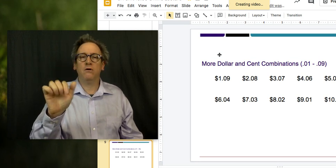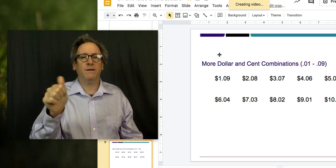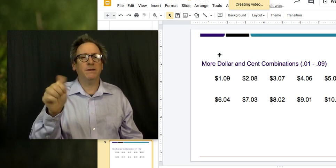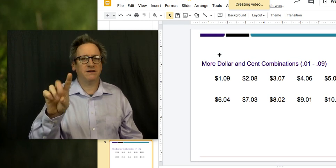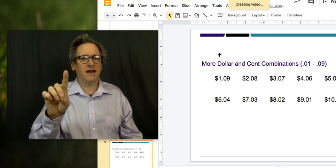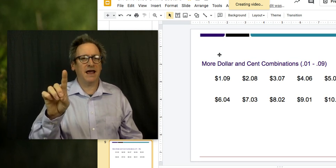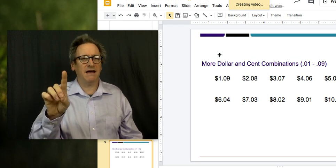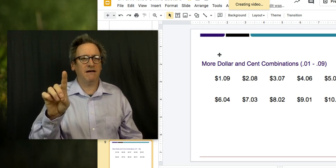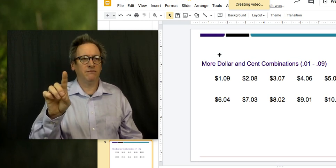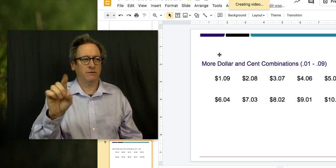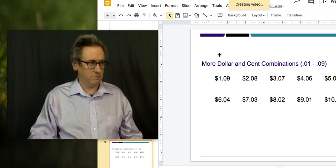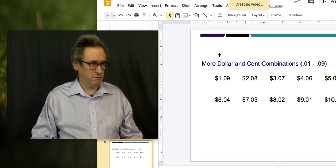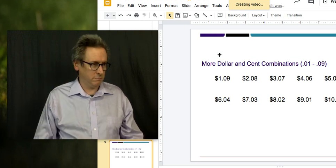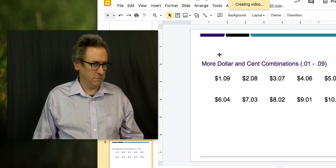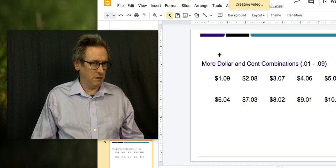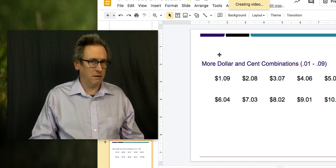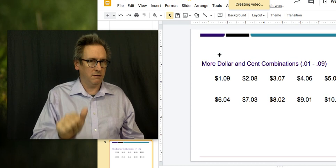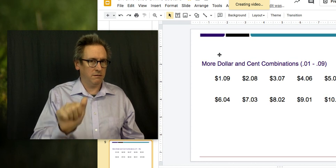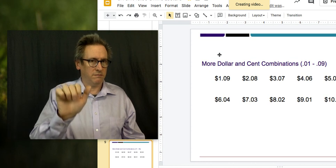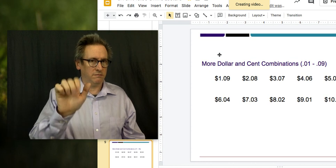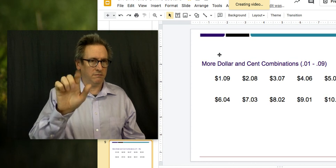no, they must have done AF.